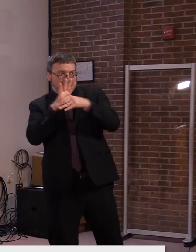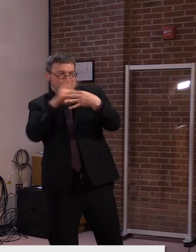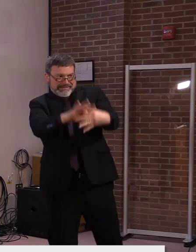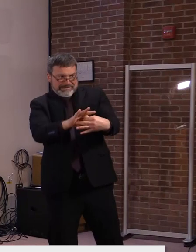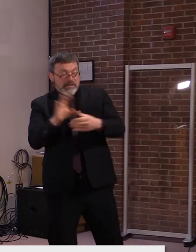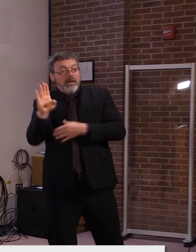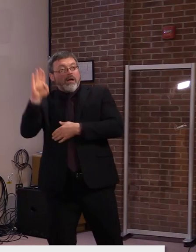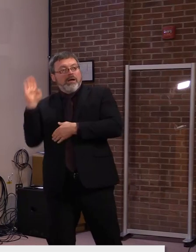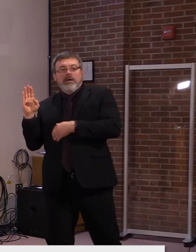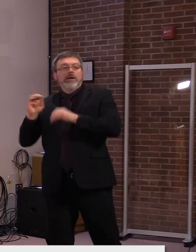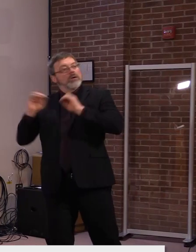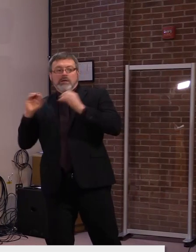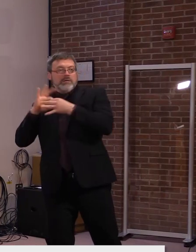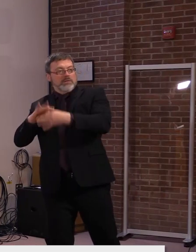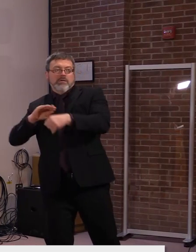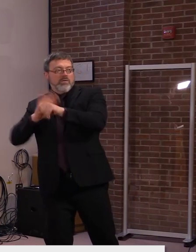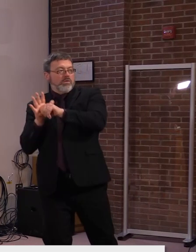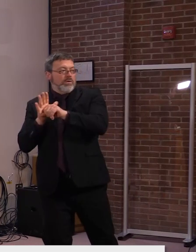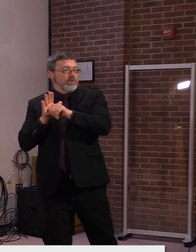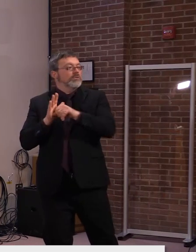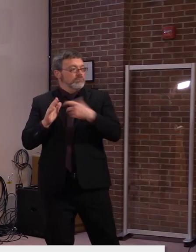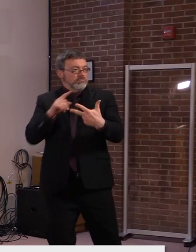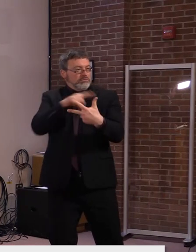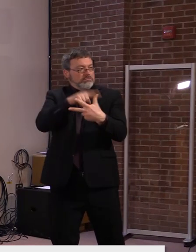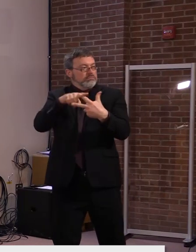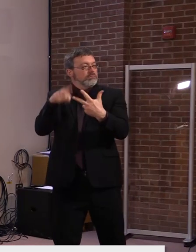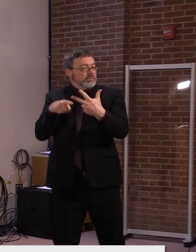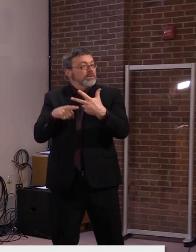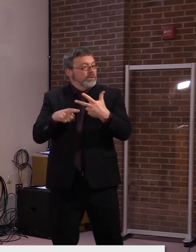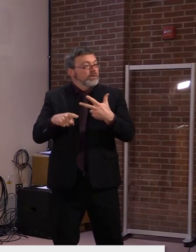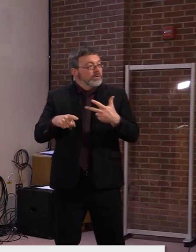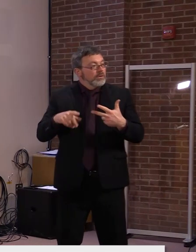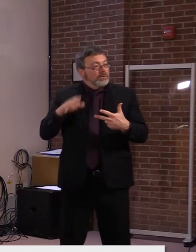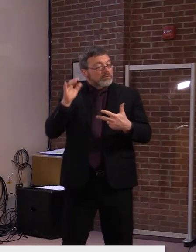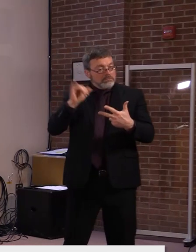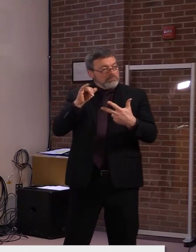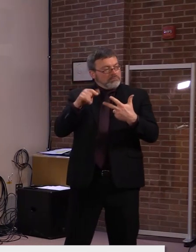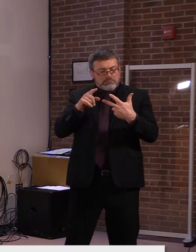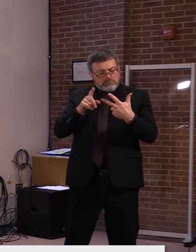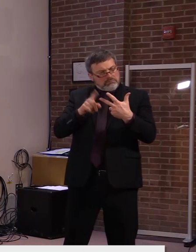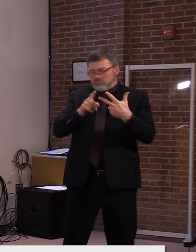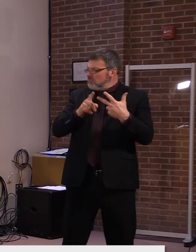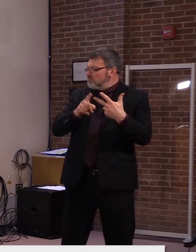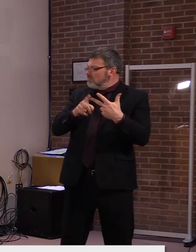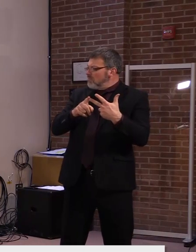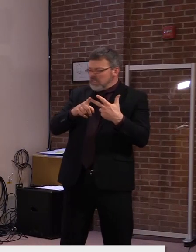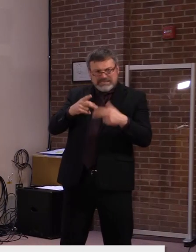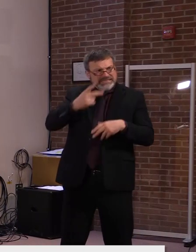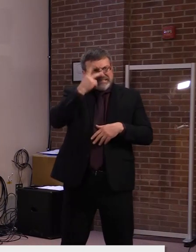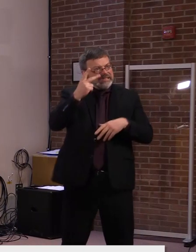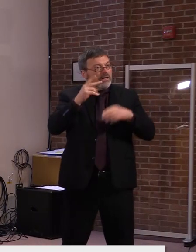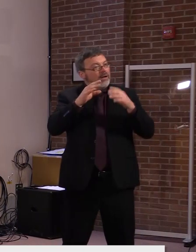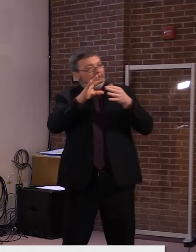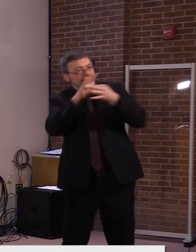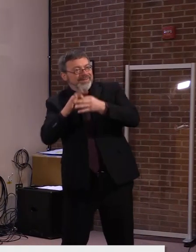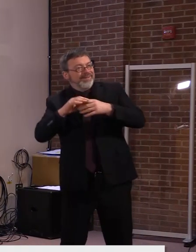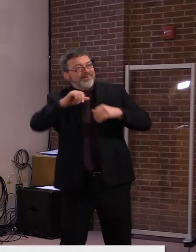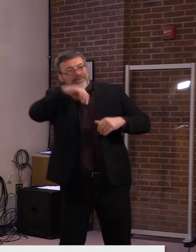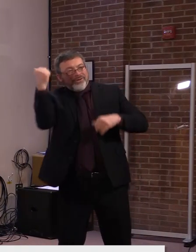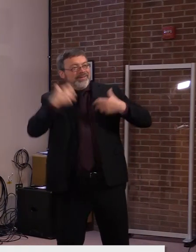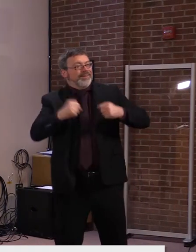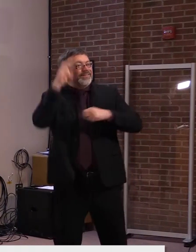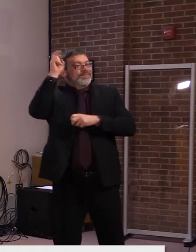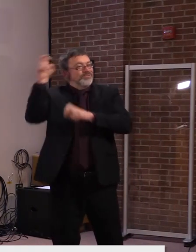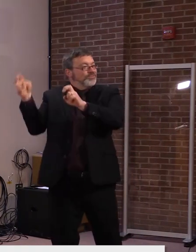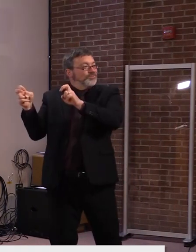something other than COVID. And those numbers have increased over the last 3 or 4 months as more and more people